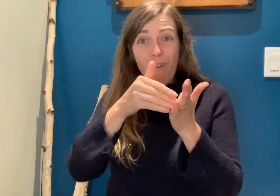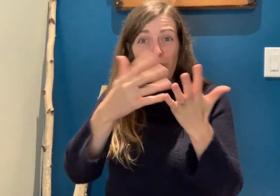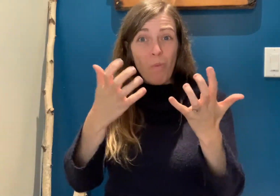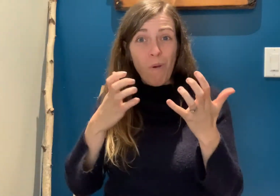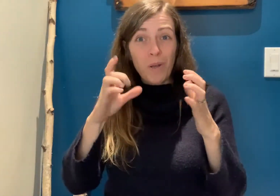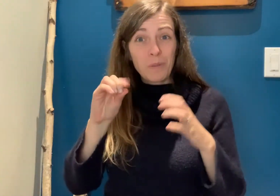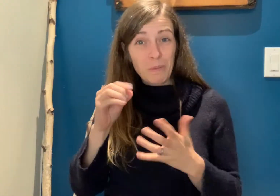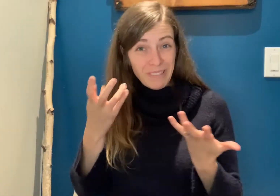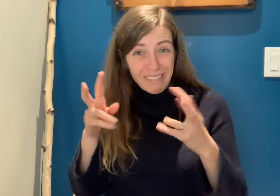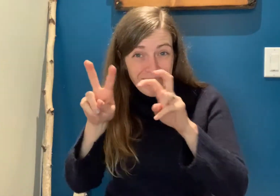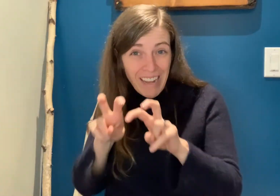for later.